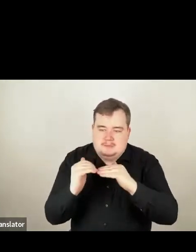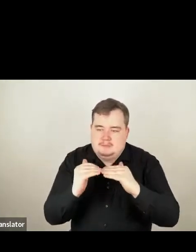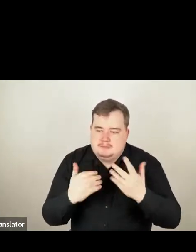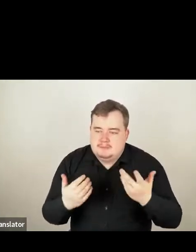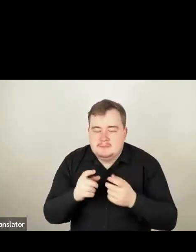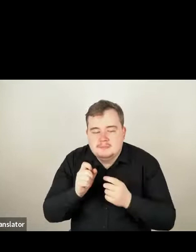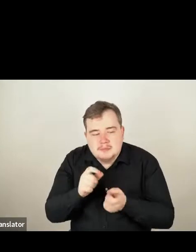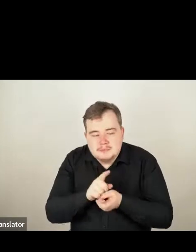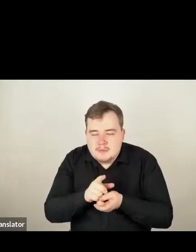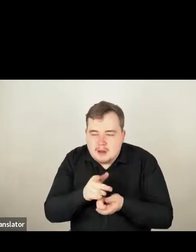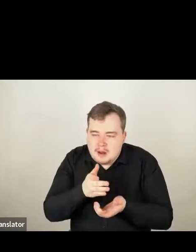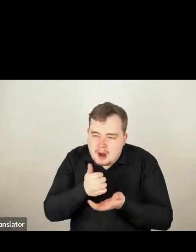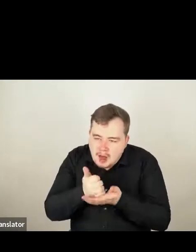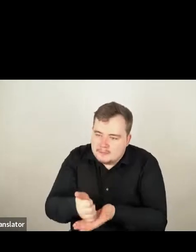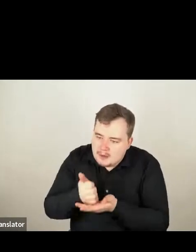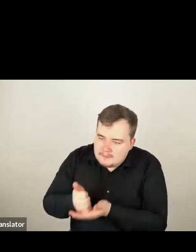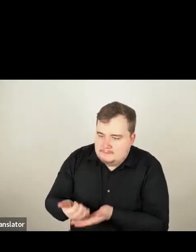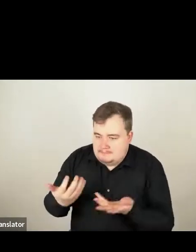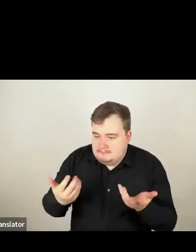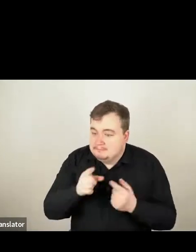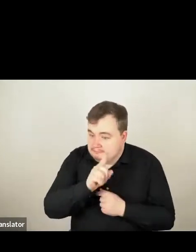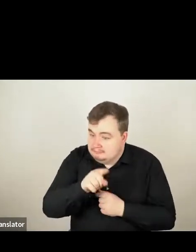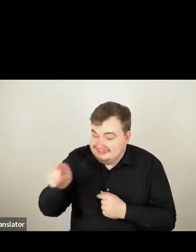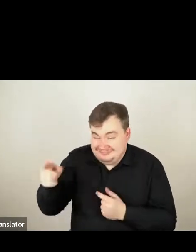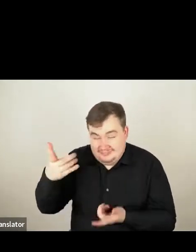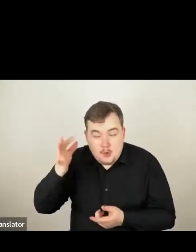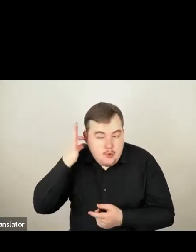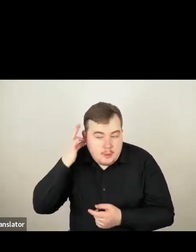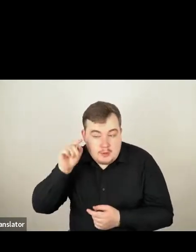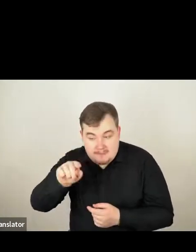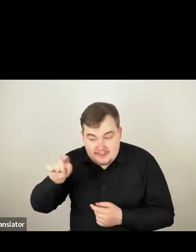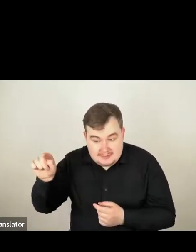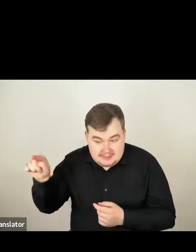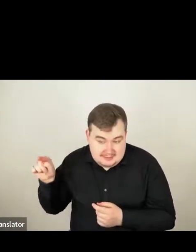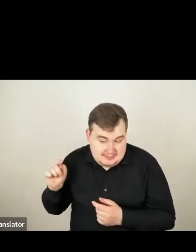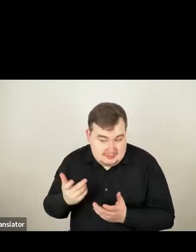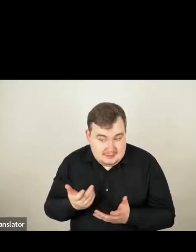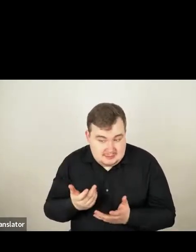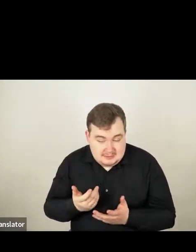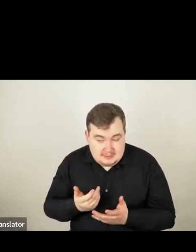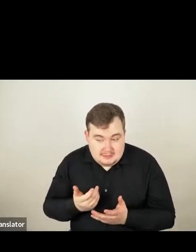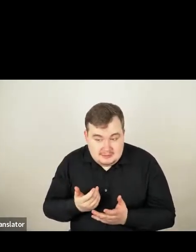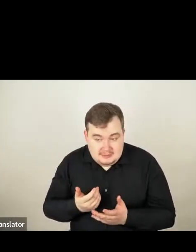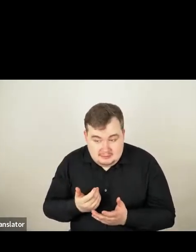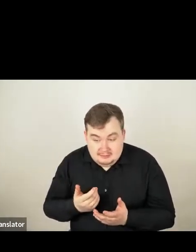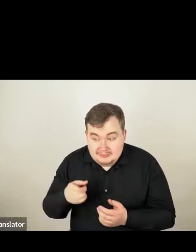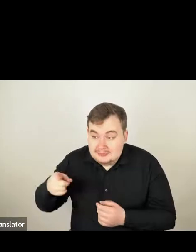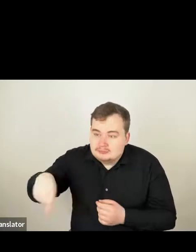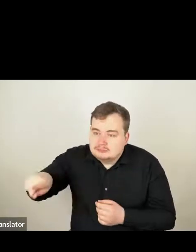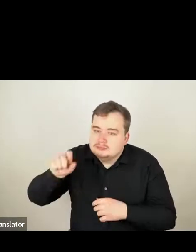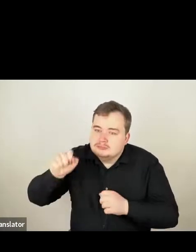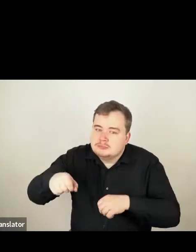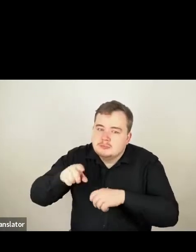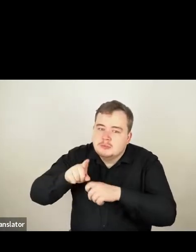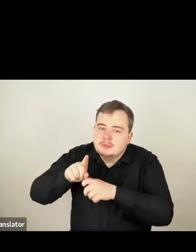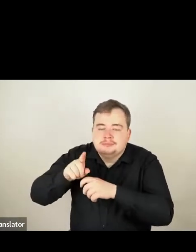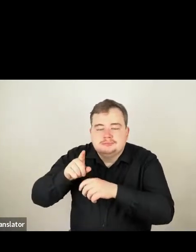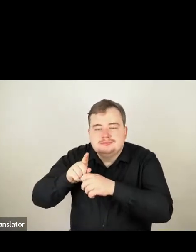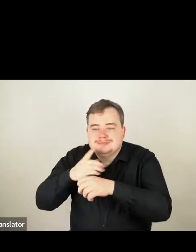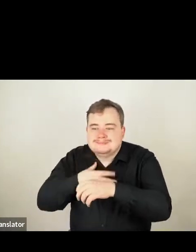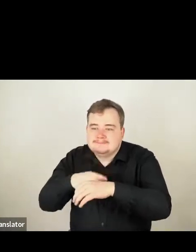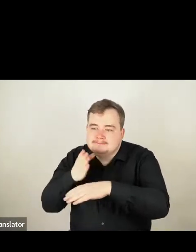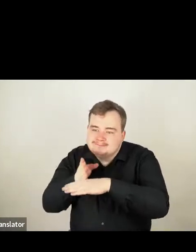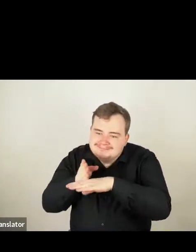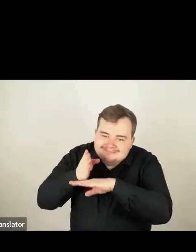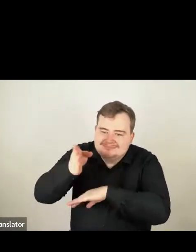other areas in which women do not have these opportunities. They have a lot of other challenges, starting